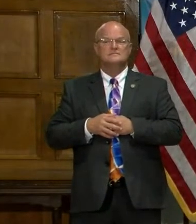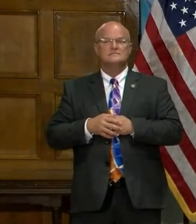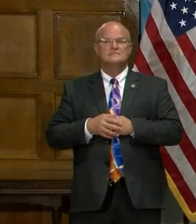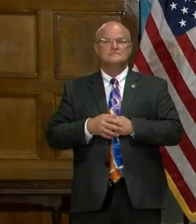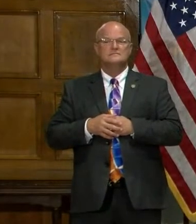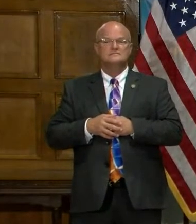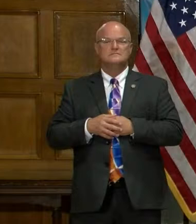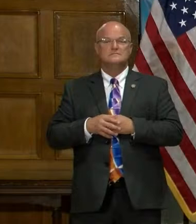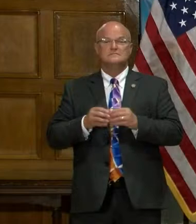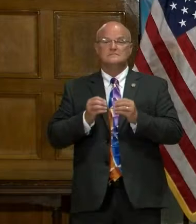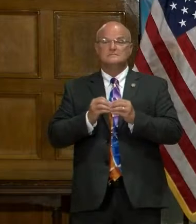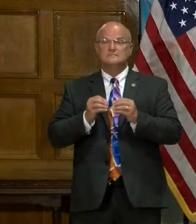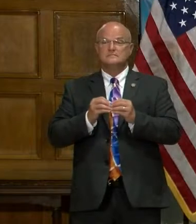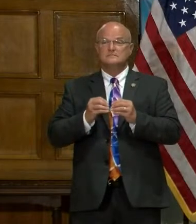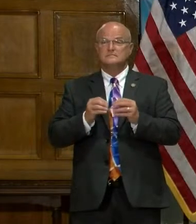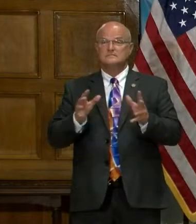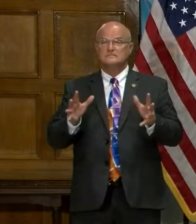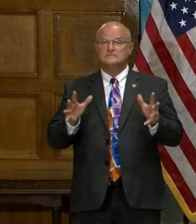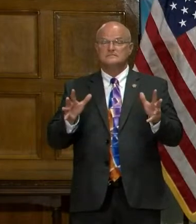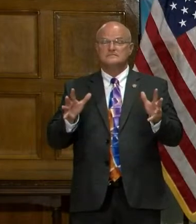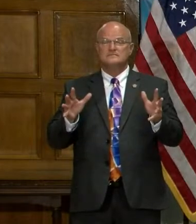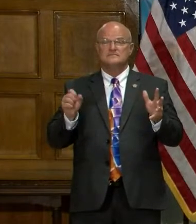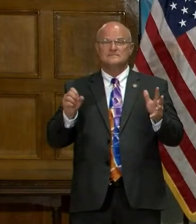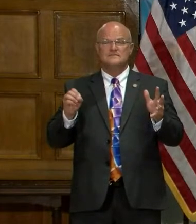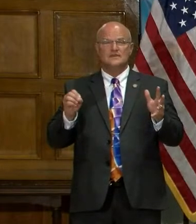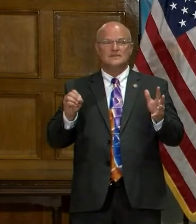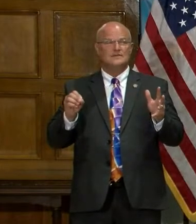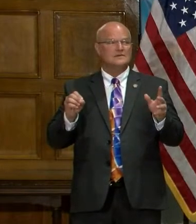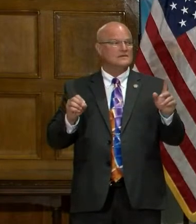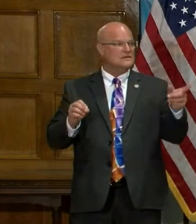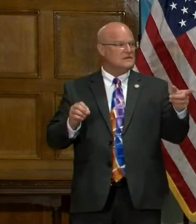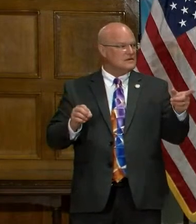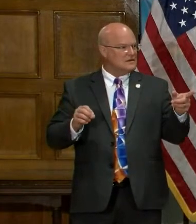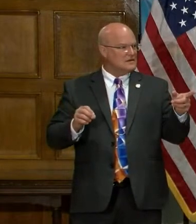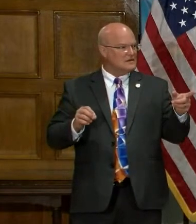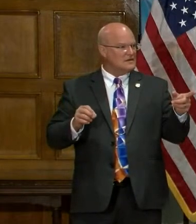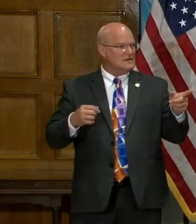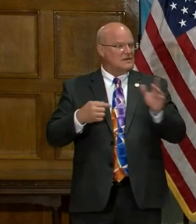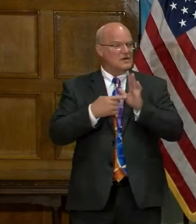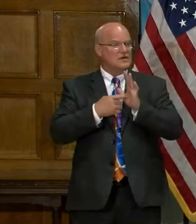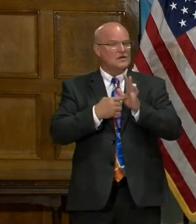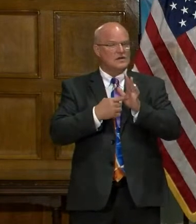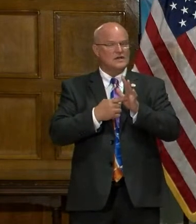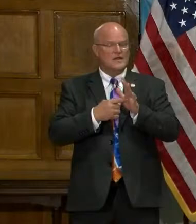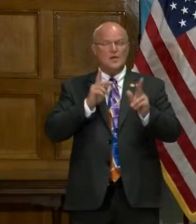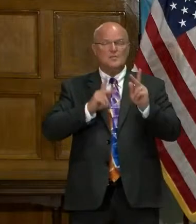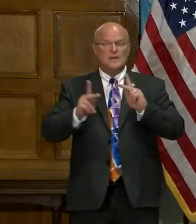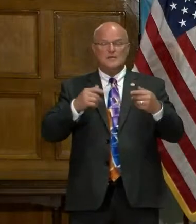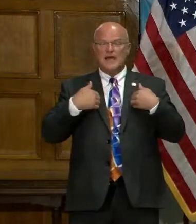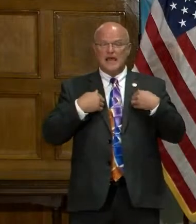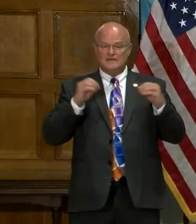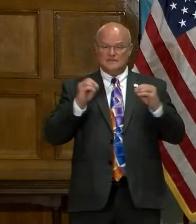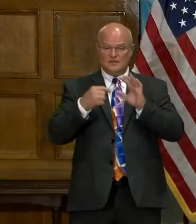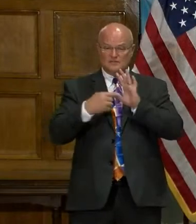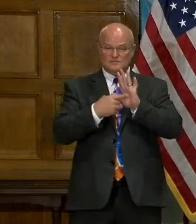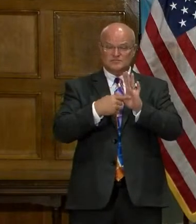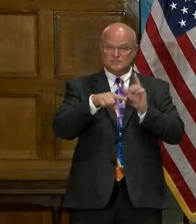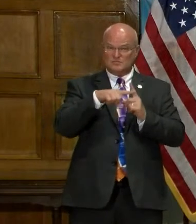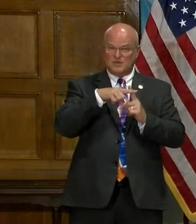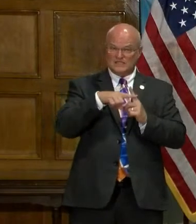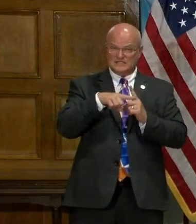Anything else? With that, yes, final question. Symptomatic